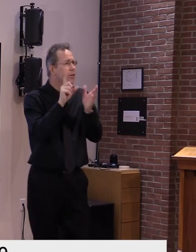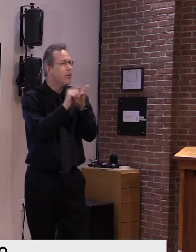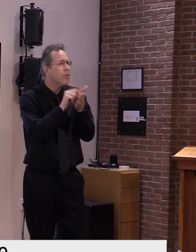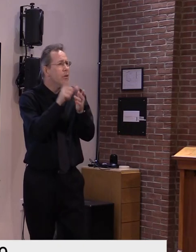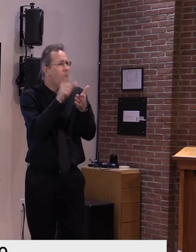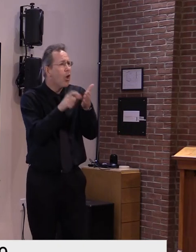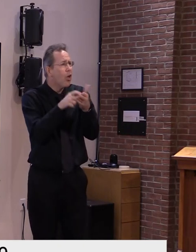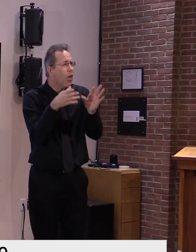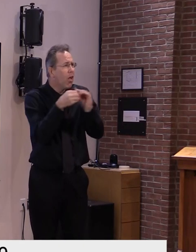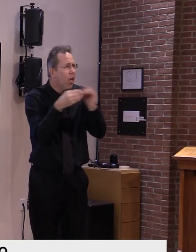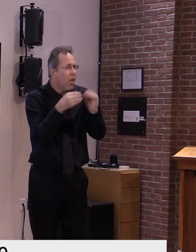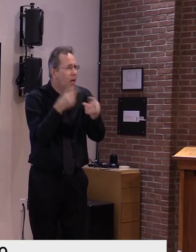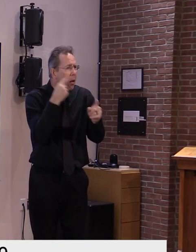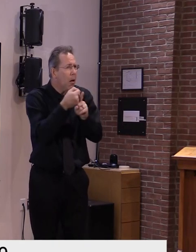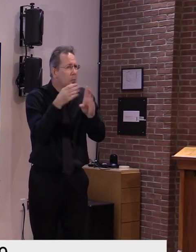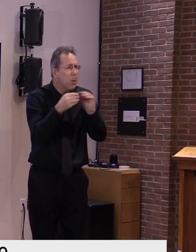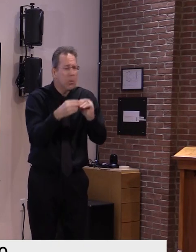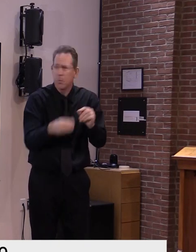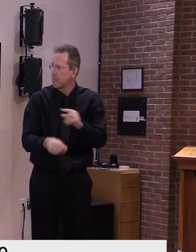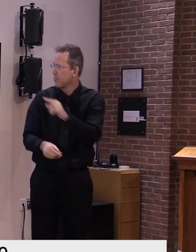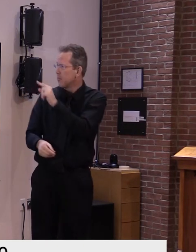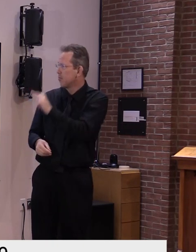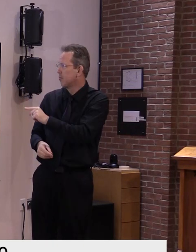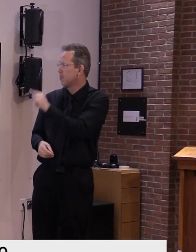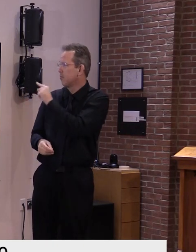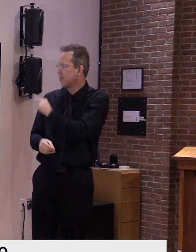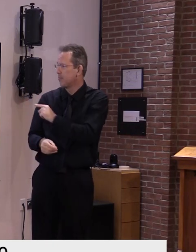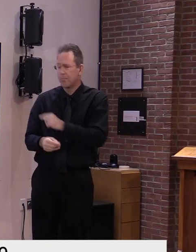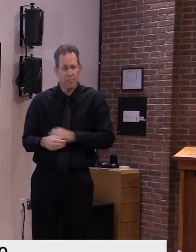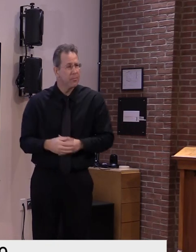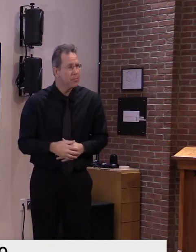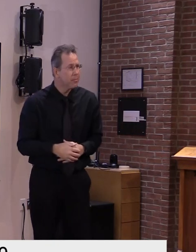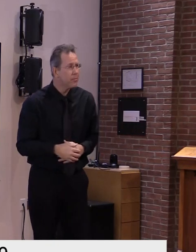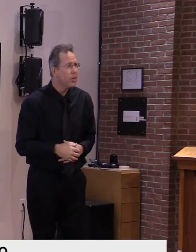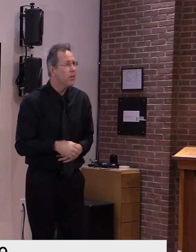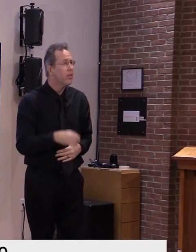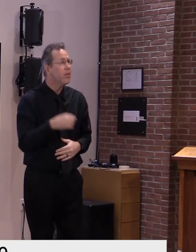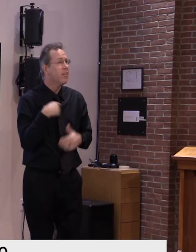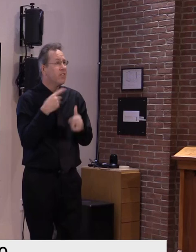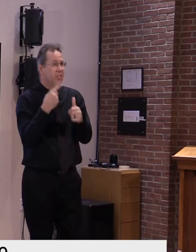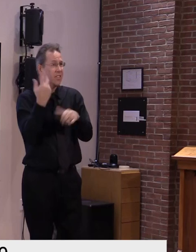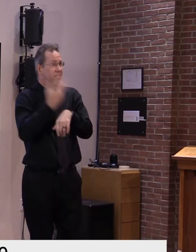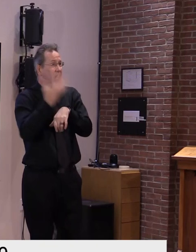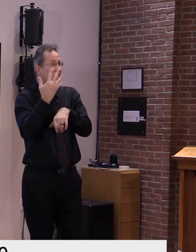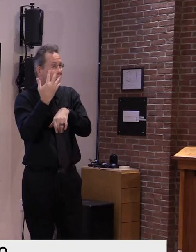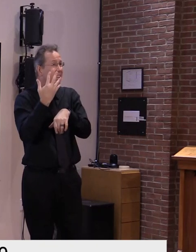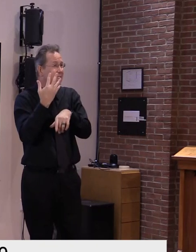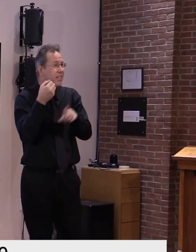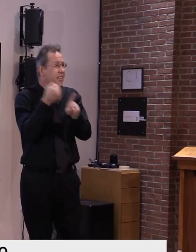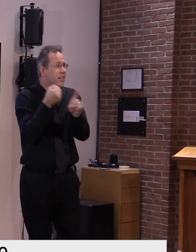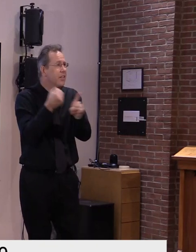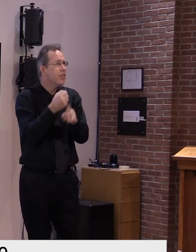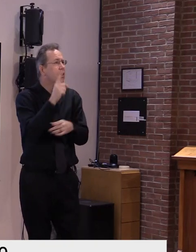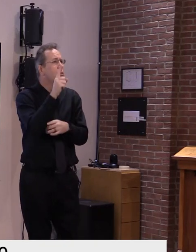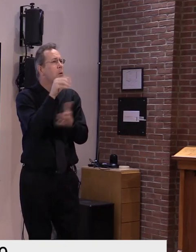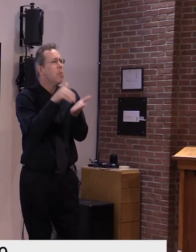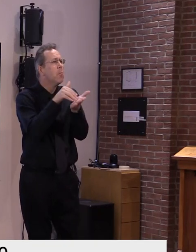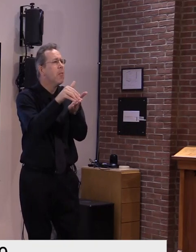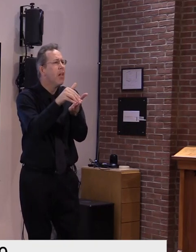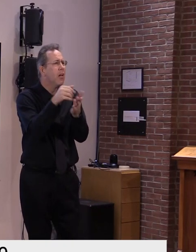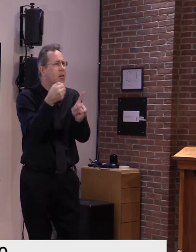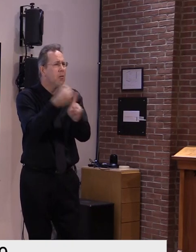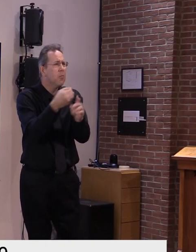cases during the first 5 days of December. And New England, and in New England, all of our states, as the governor mentioned, have